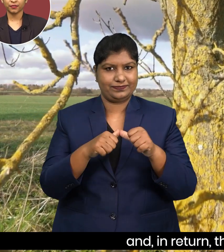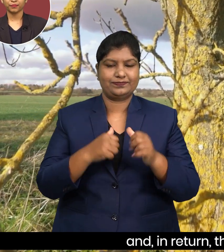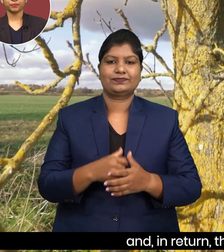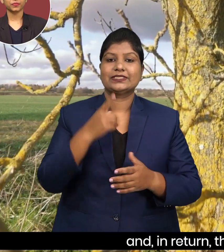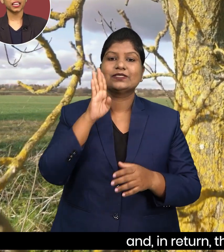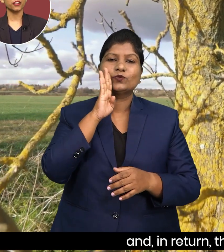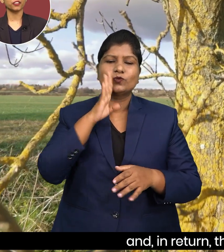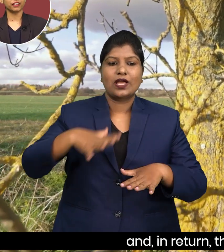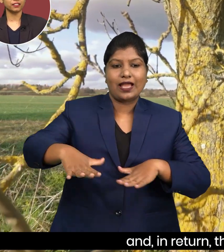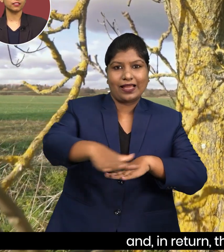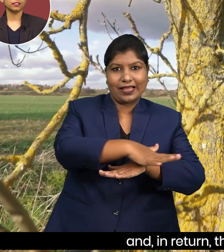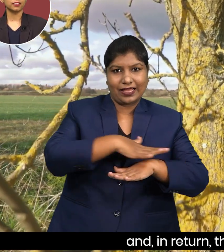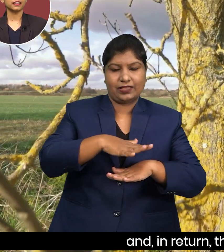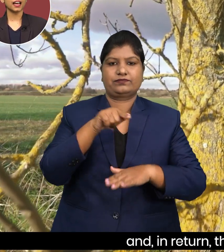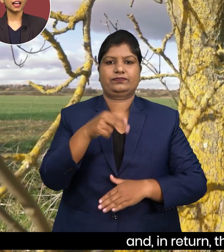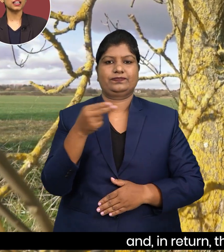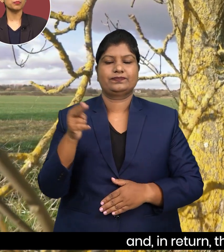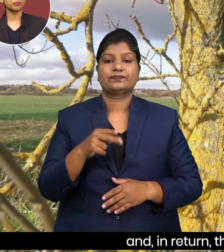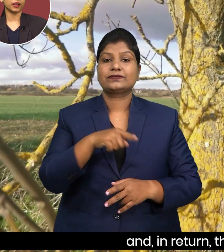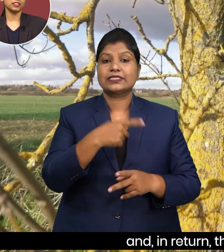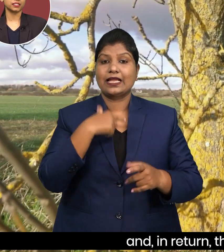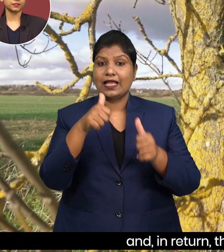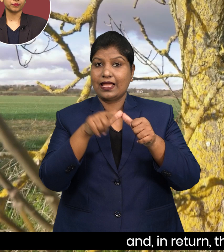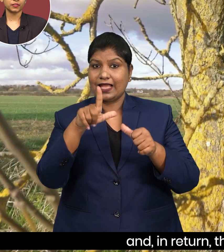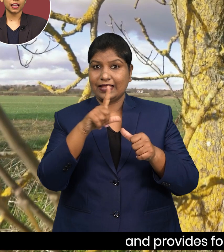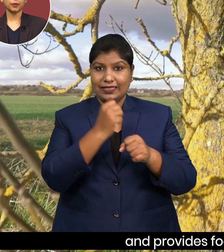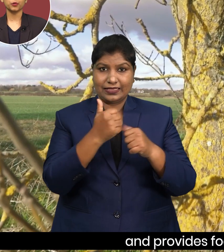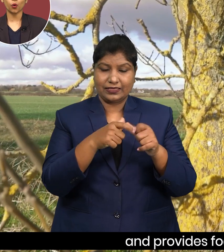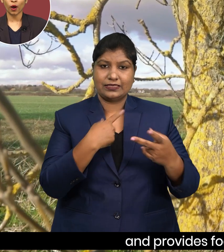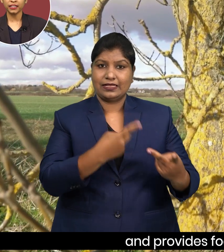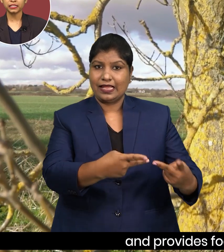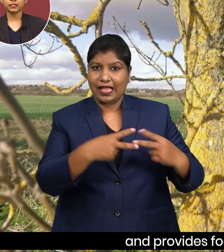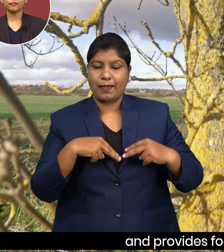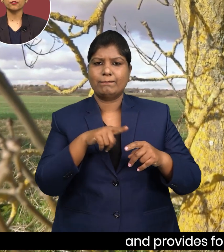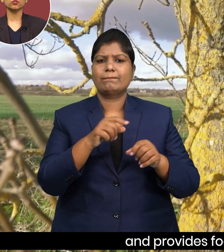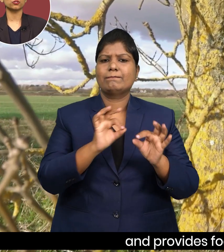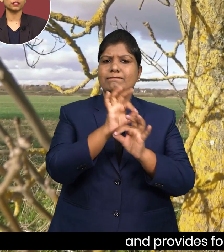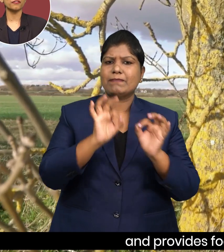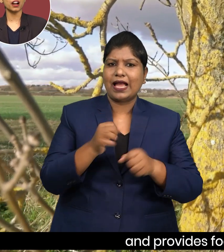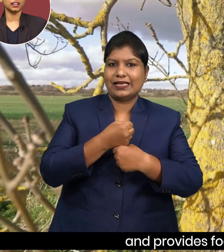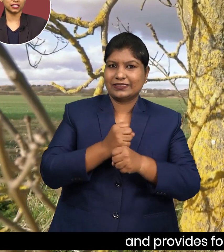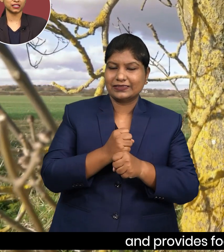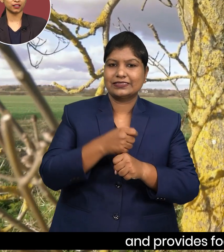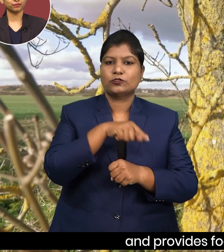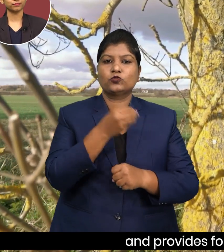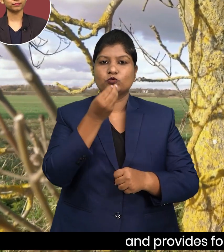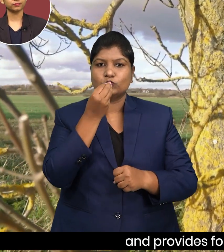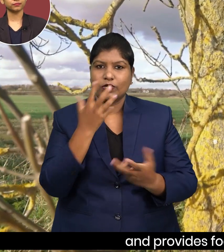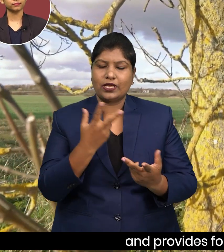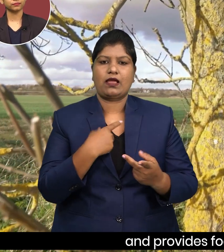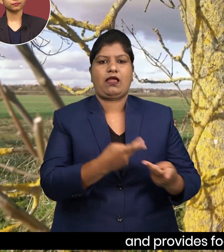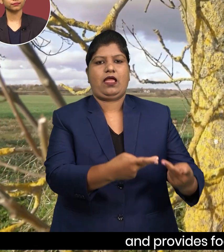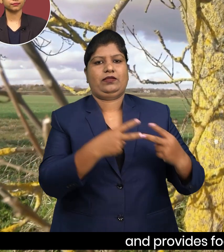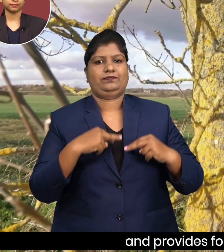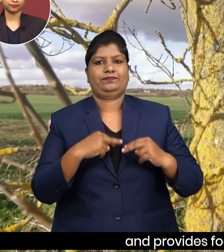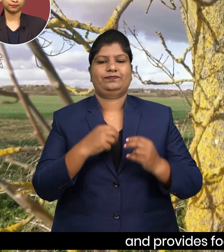And in return, the alga prepares and provides food to the fungus.